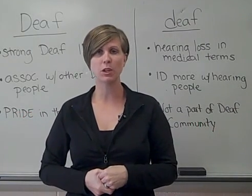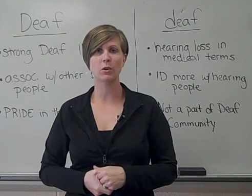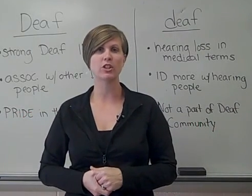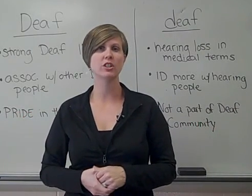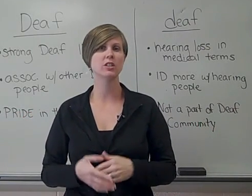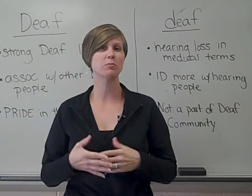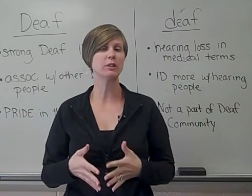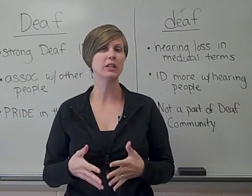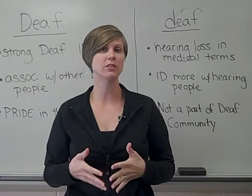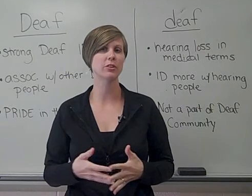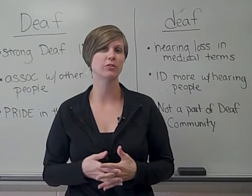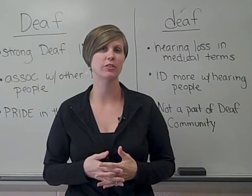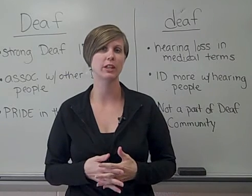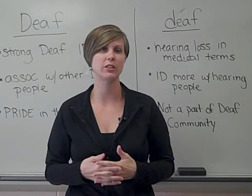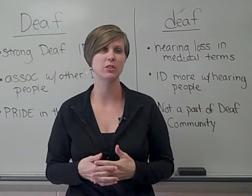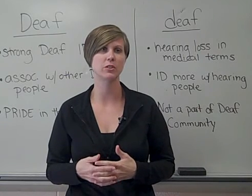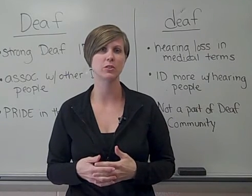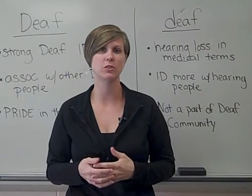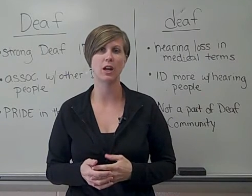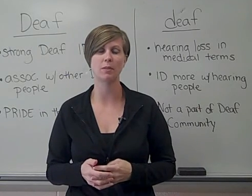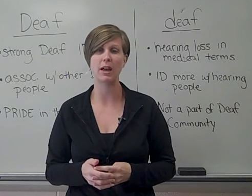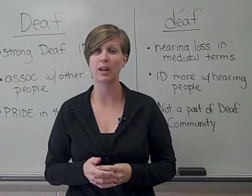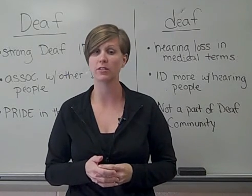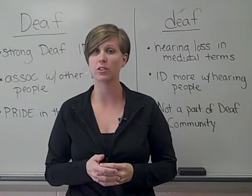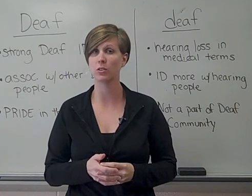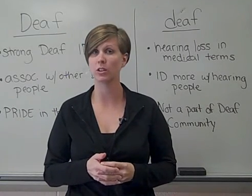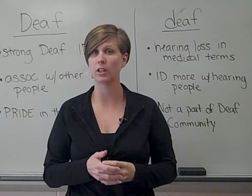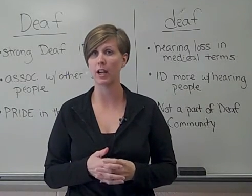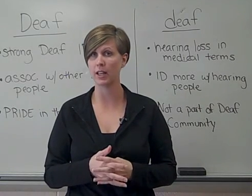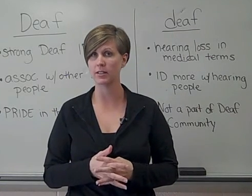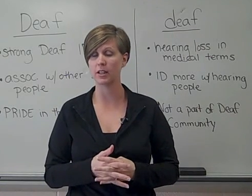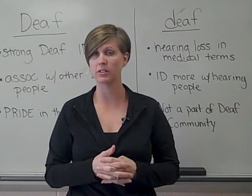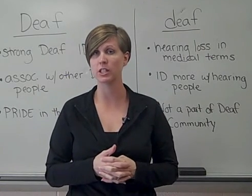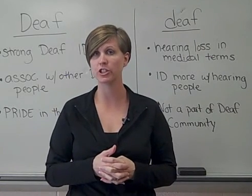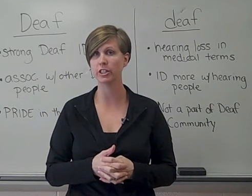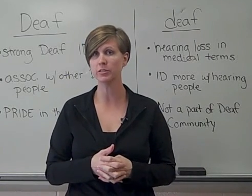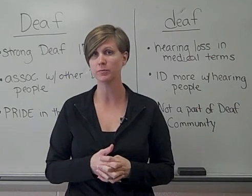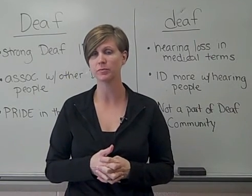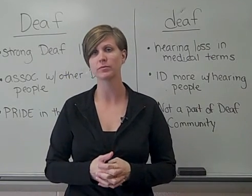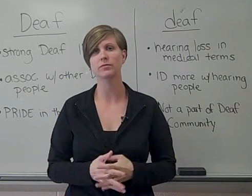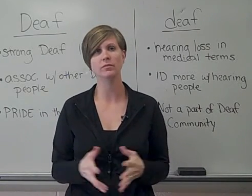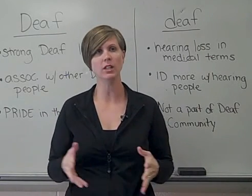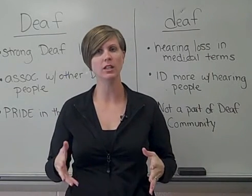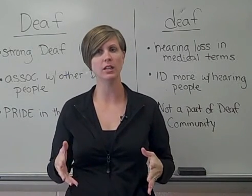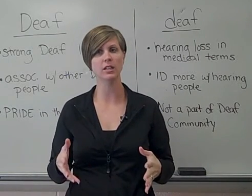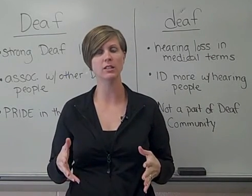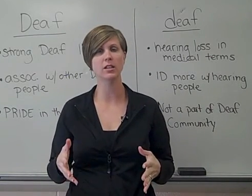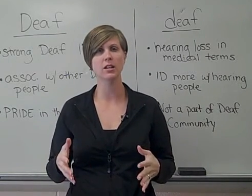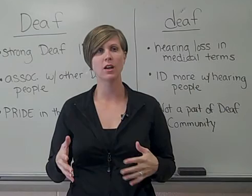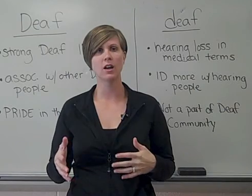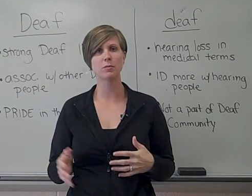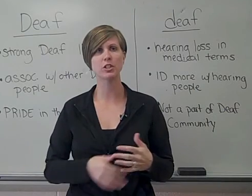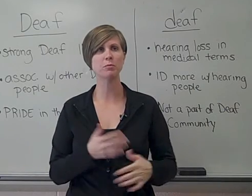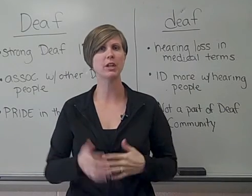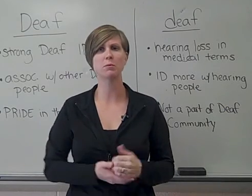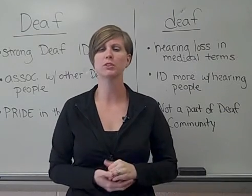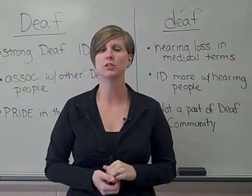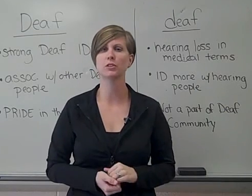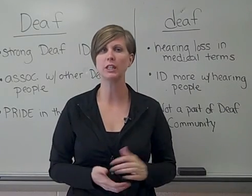more questions, please feel free to ask your ASL teacher, and he